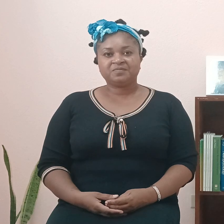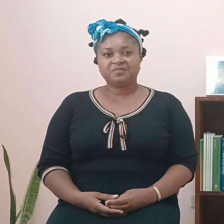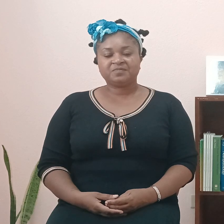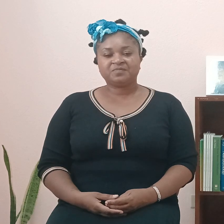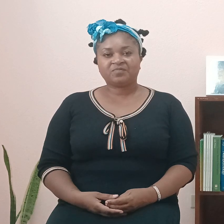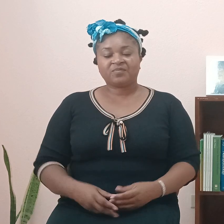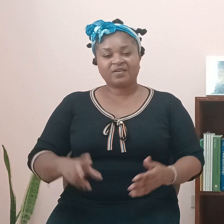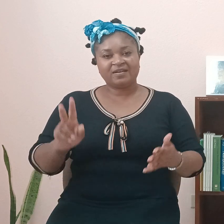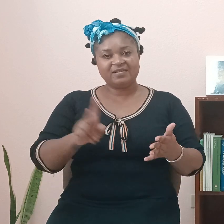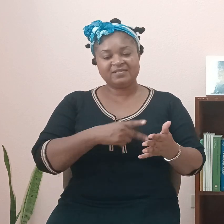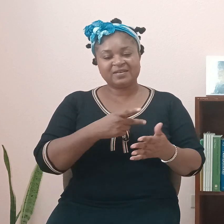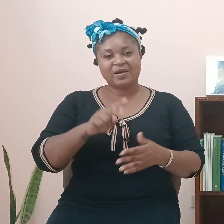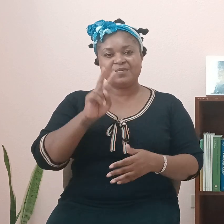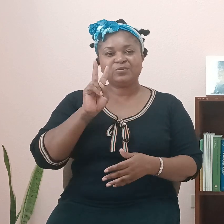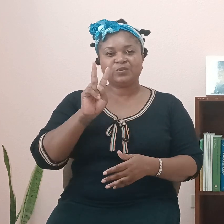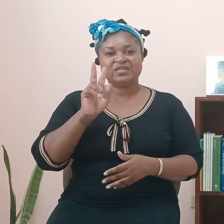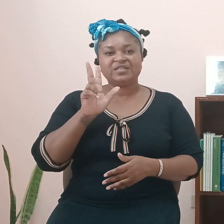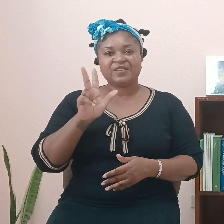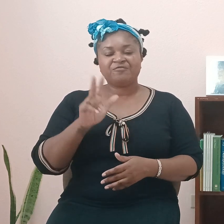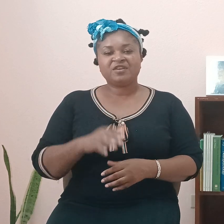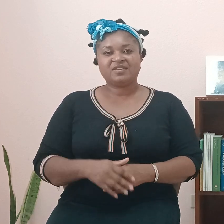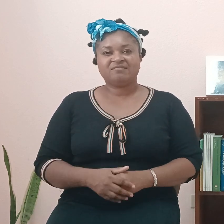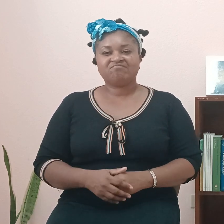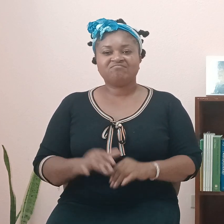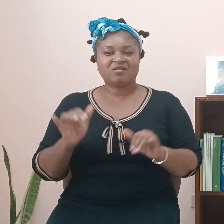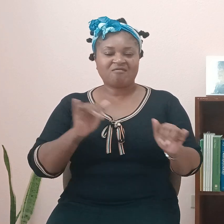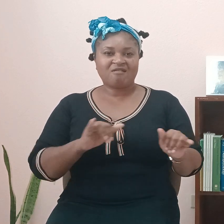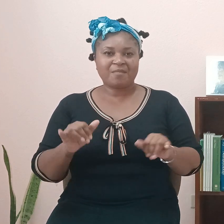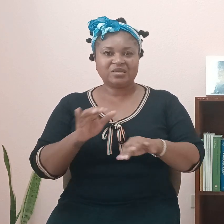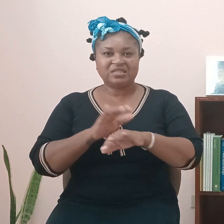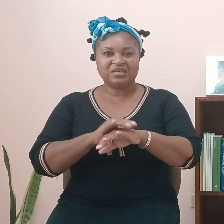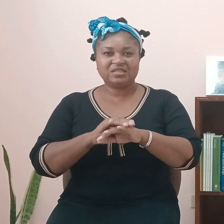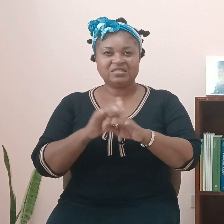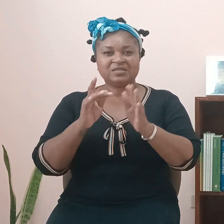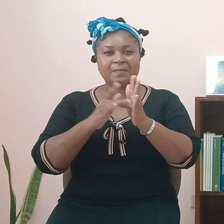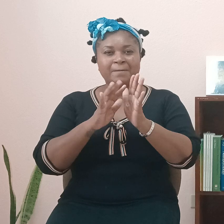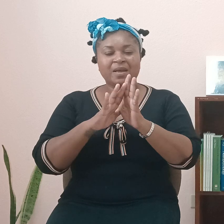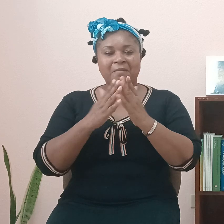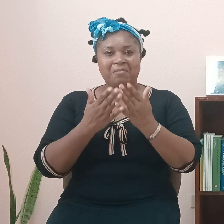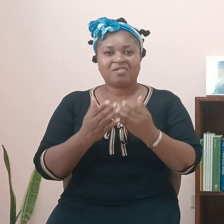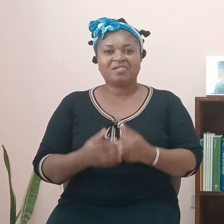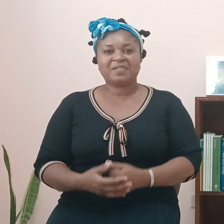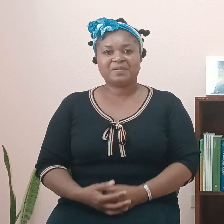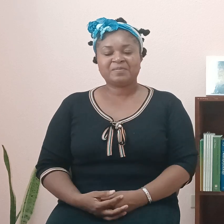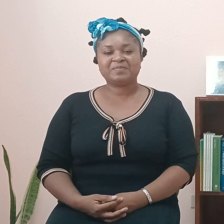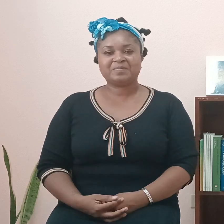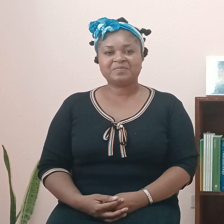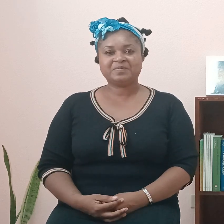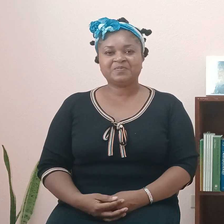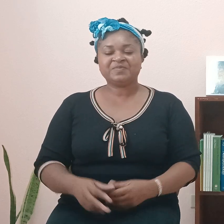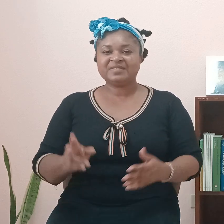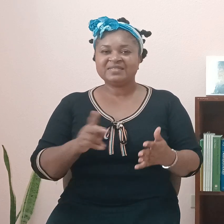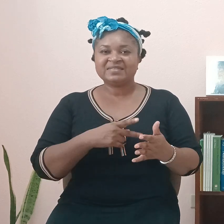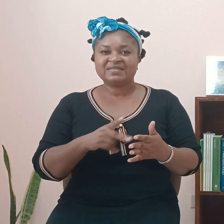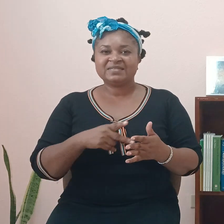Psalm 23, Common English Bible, a Psalm of David.